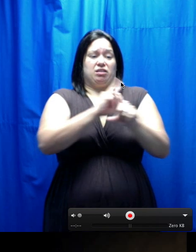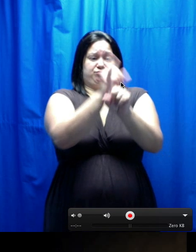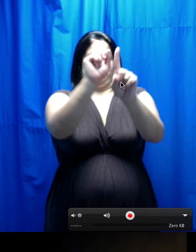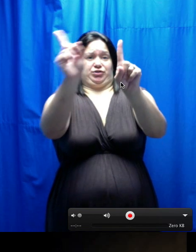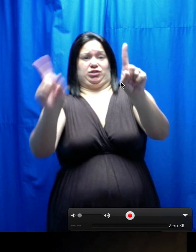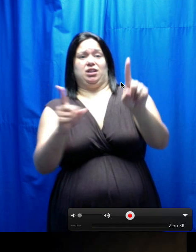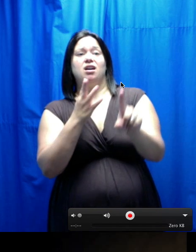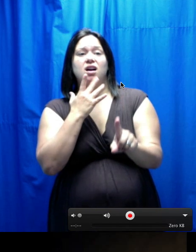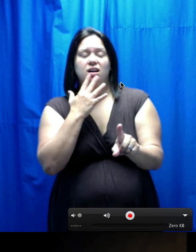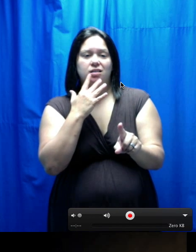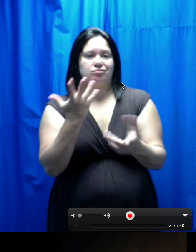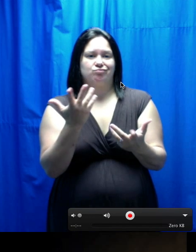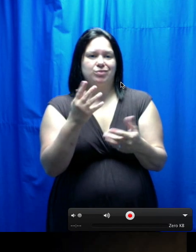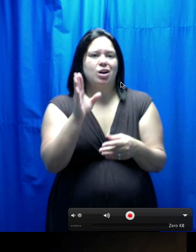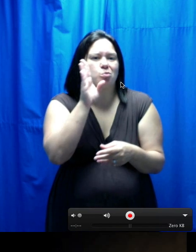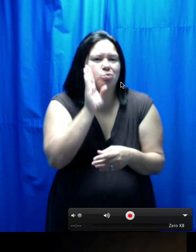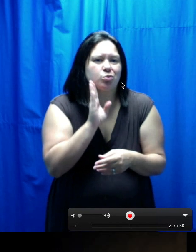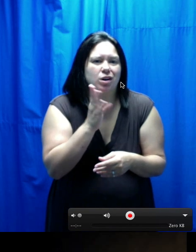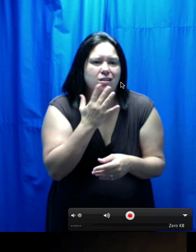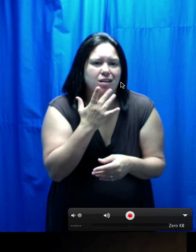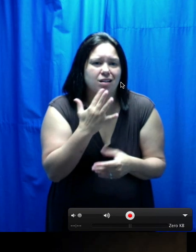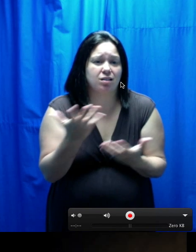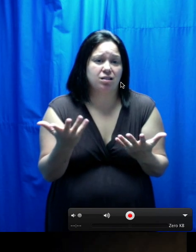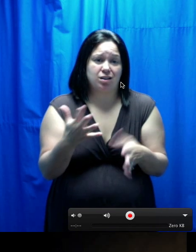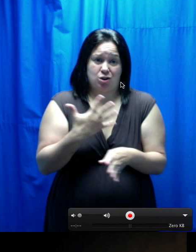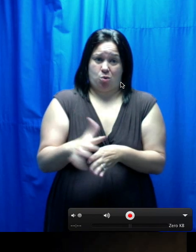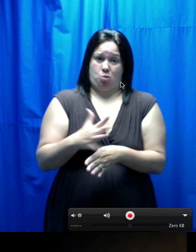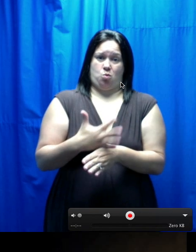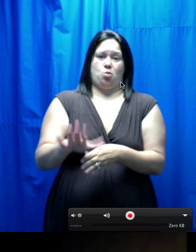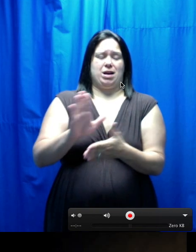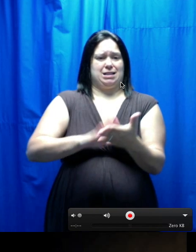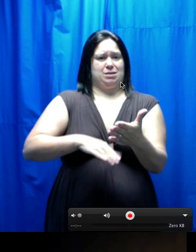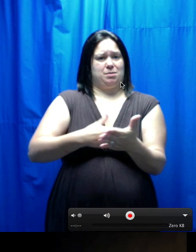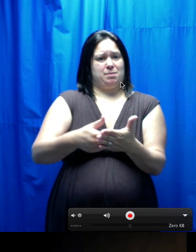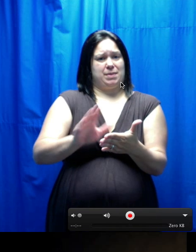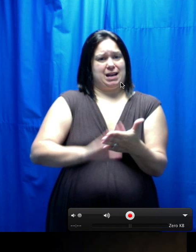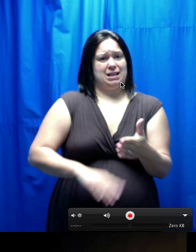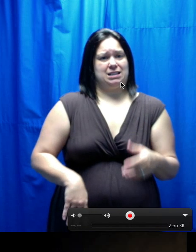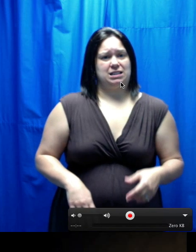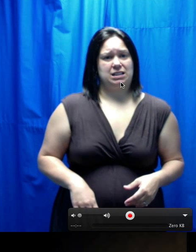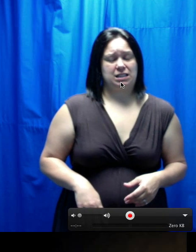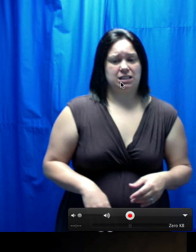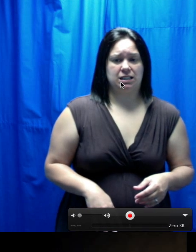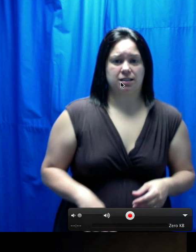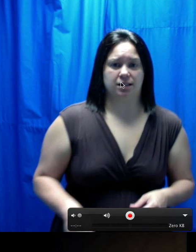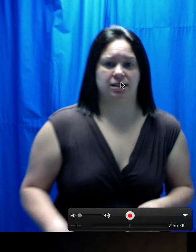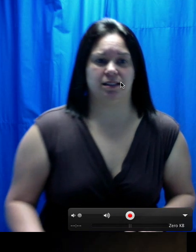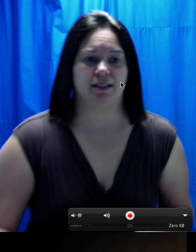up wasting paint.